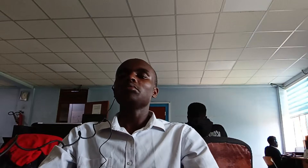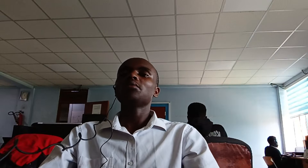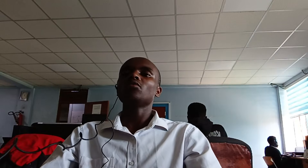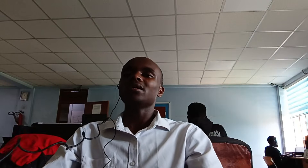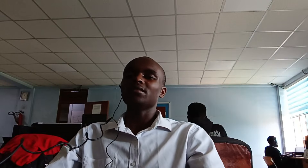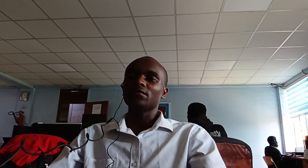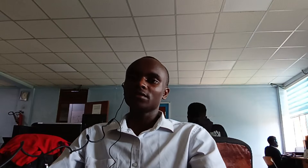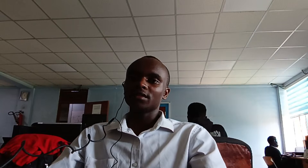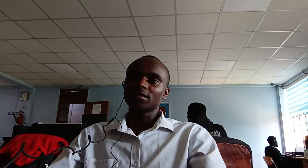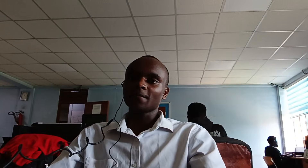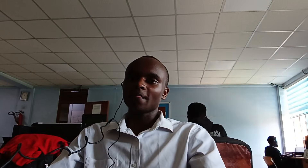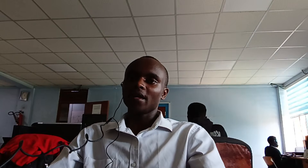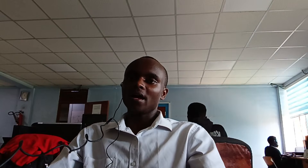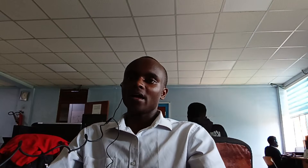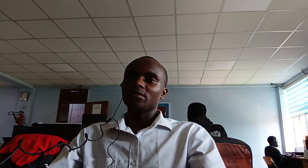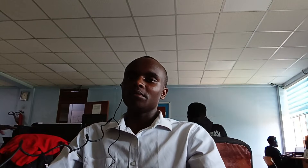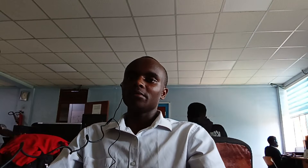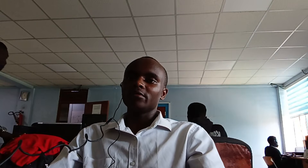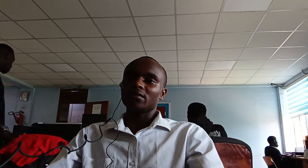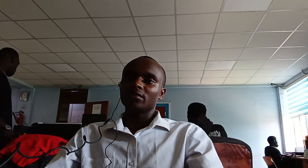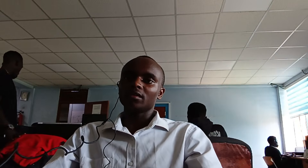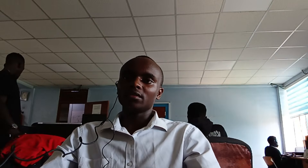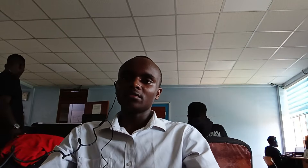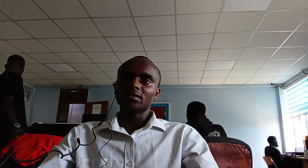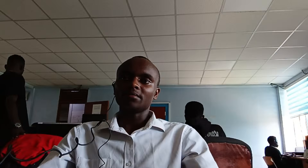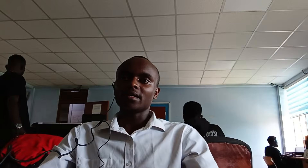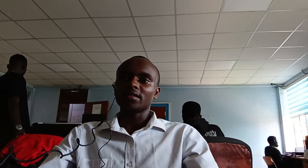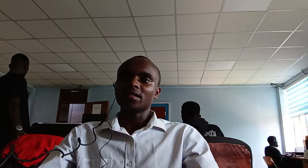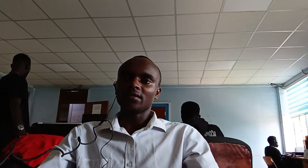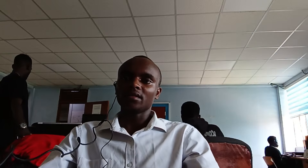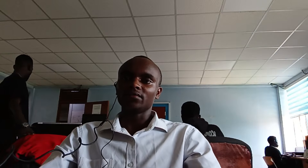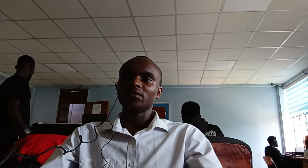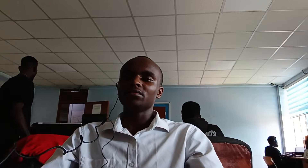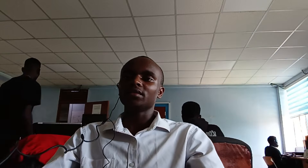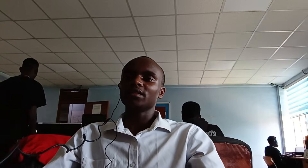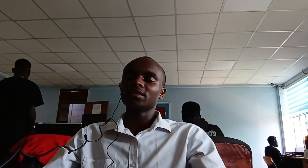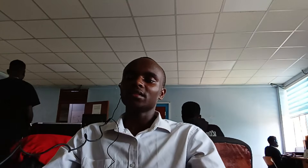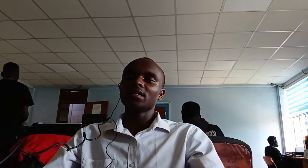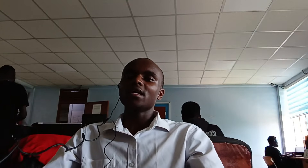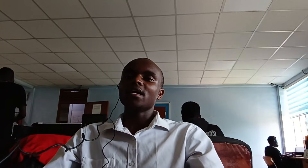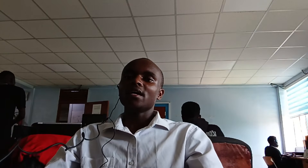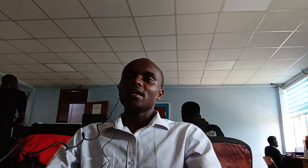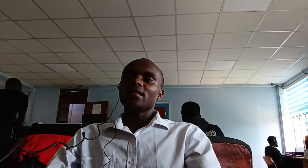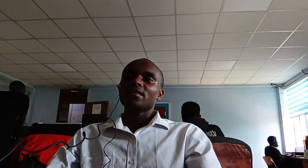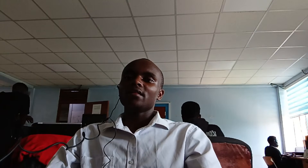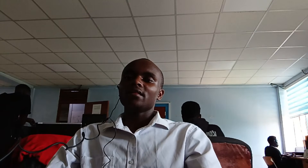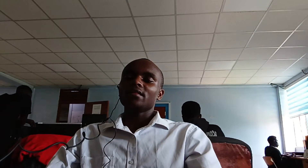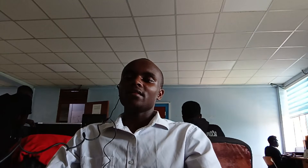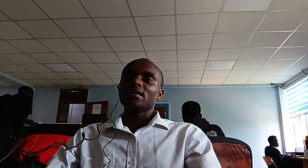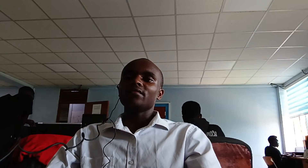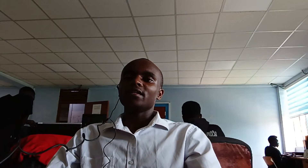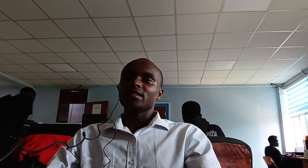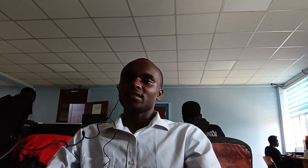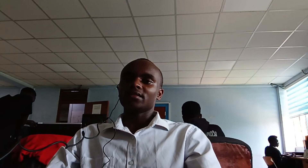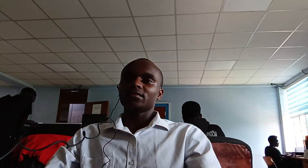who are divorcing, the people who have already gotten married, they have gone to church, they have the ring.